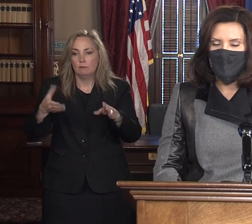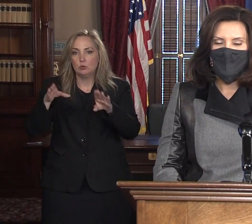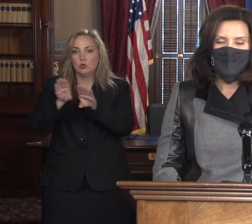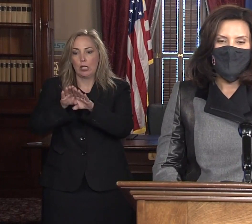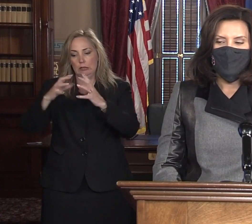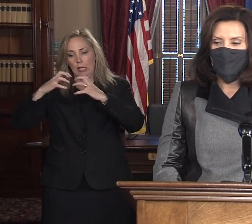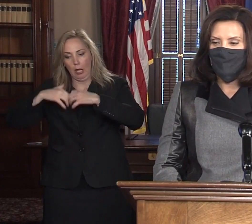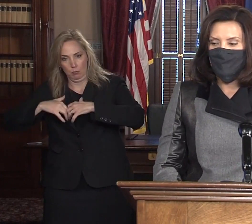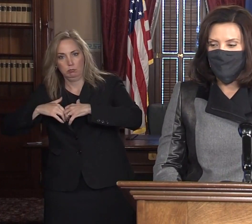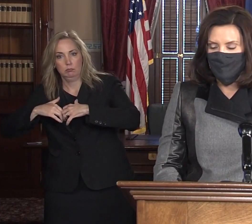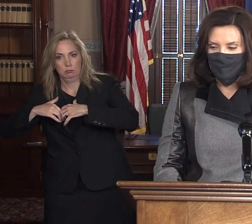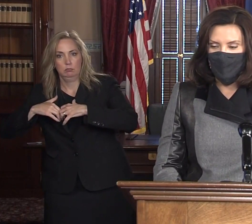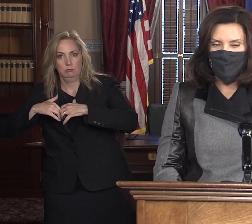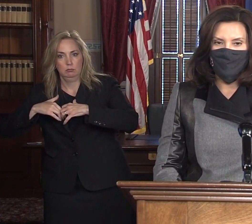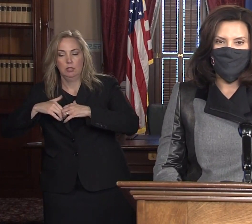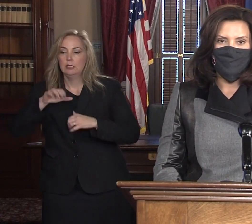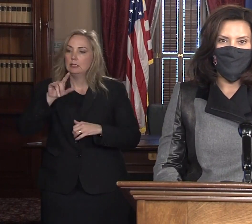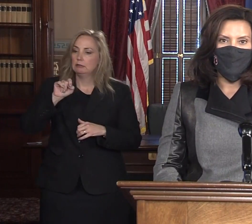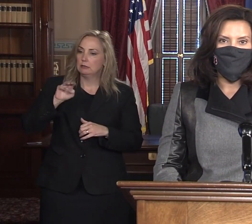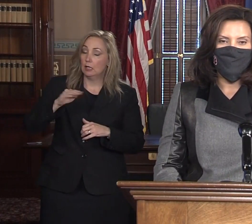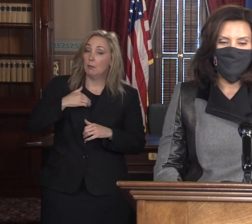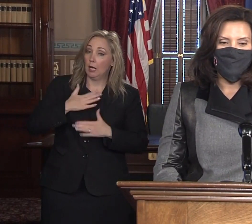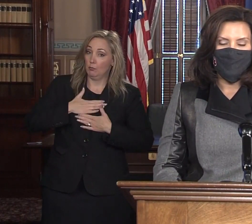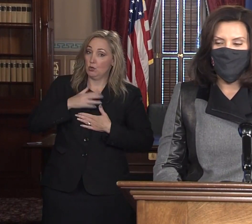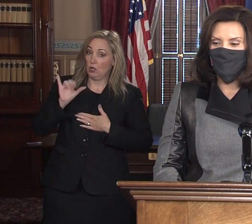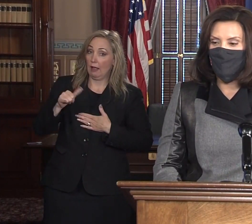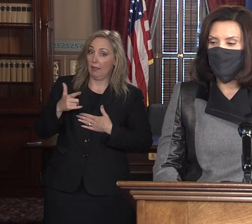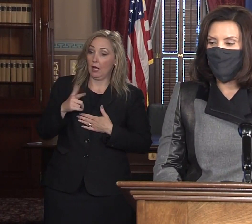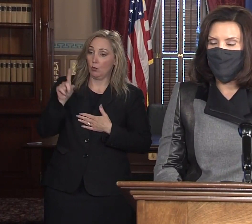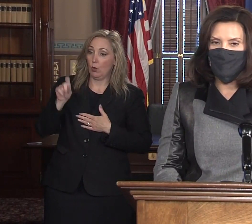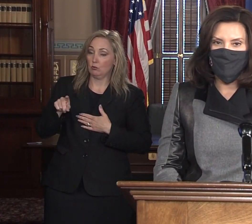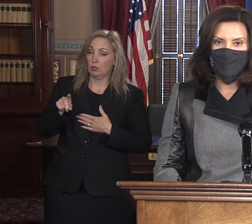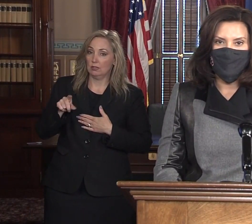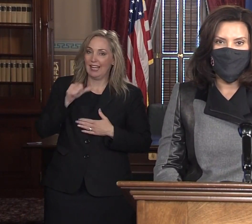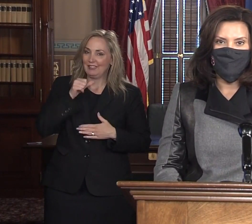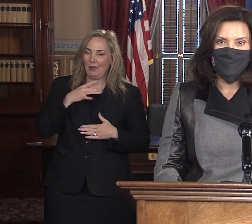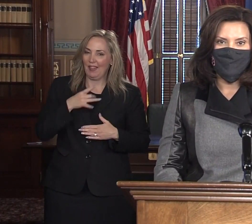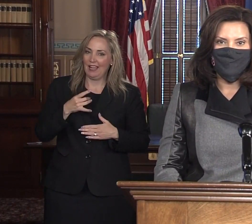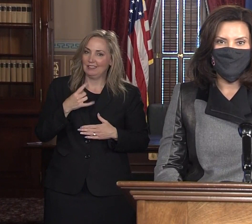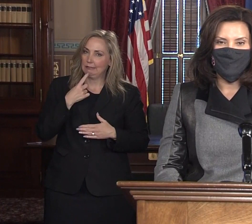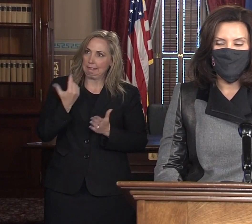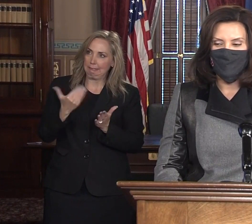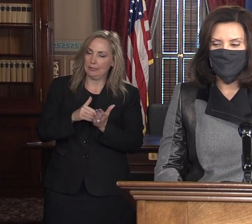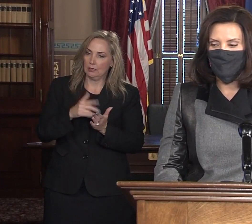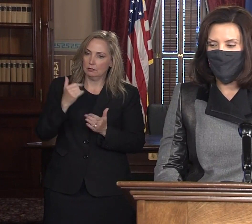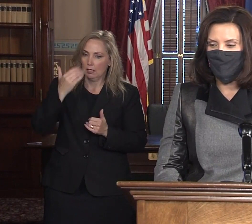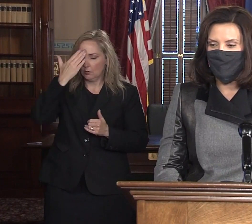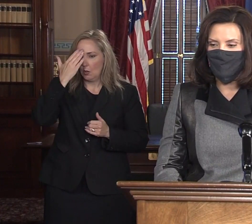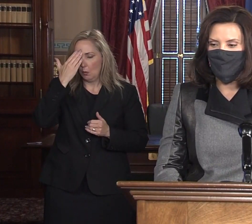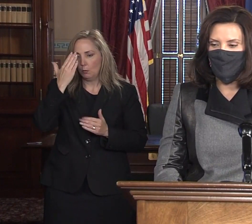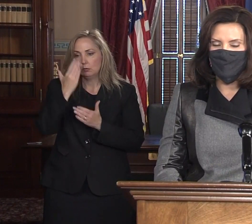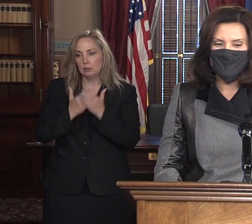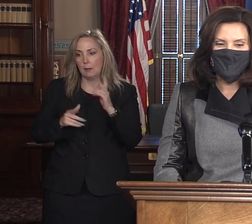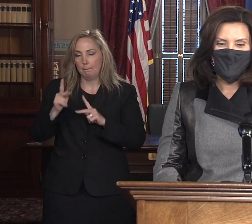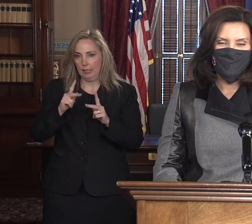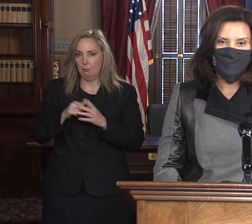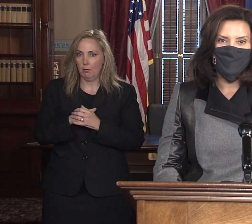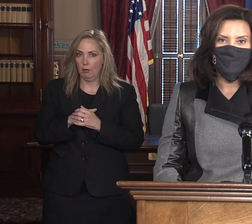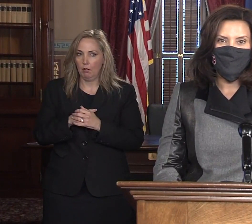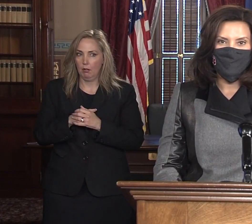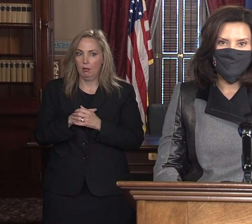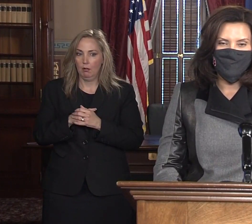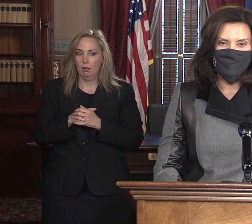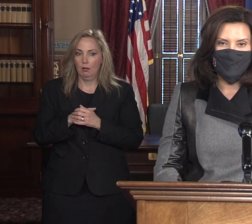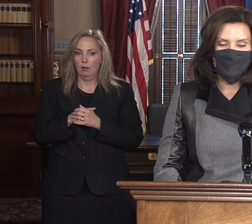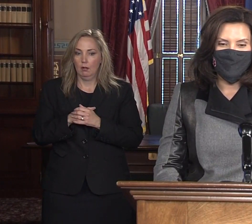shutdown. Tim, I appreciate the question. I don't even like repeating it because I know that some people will attribute just